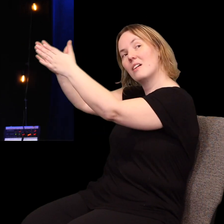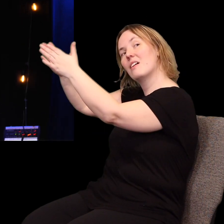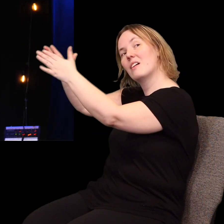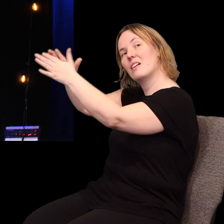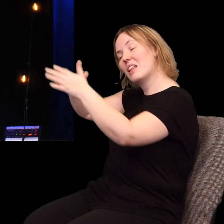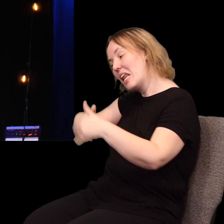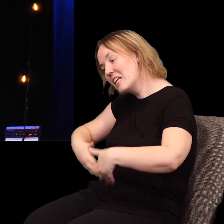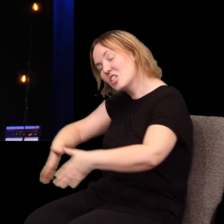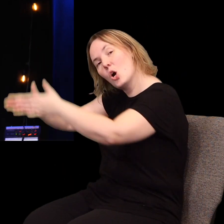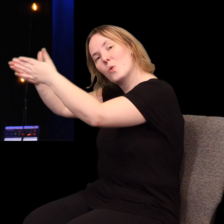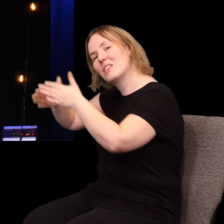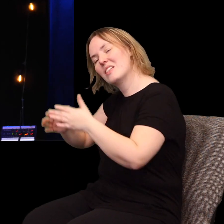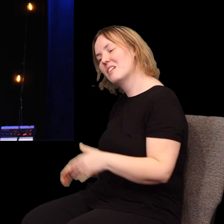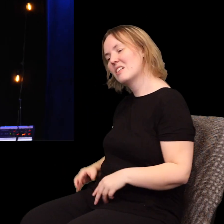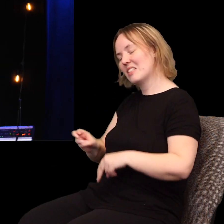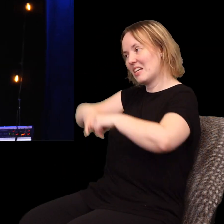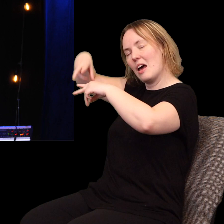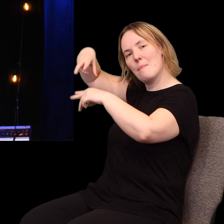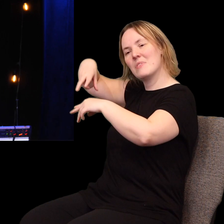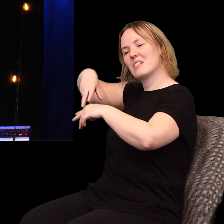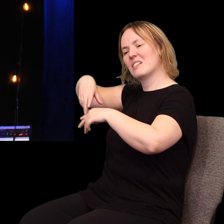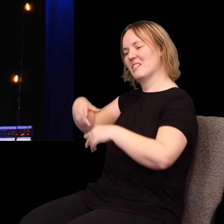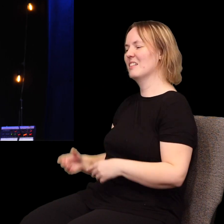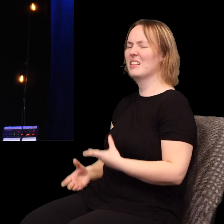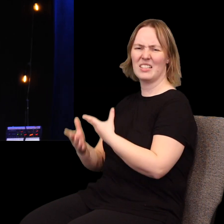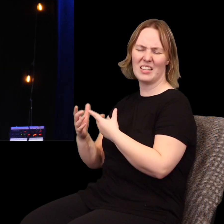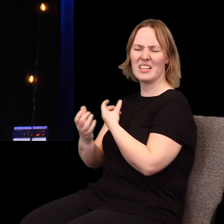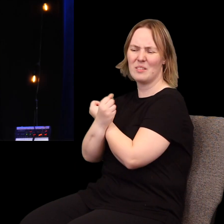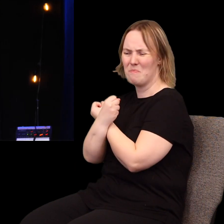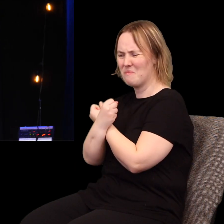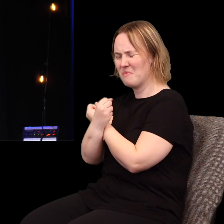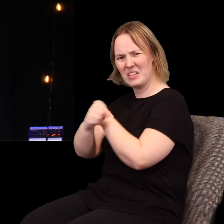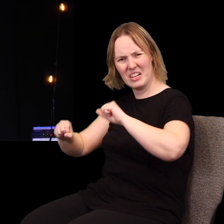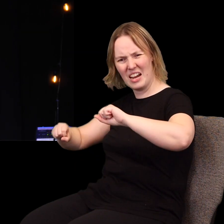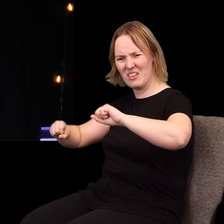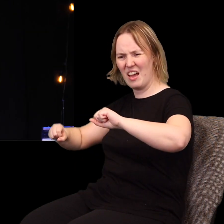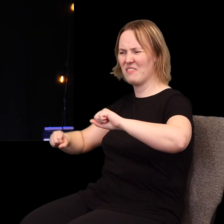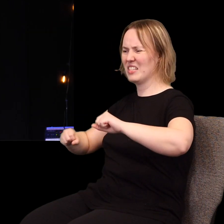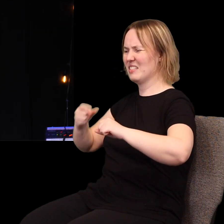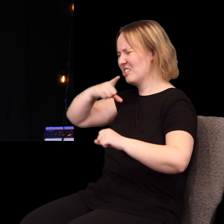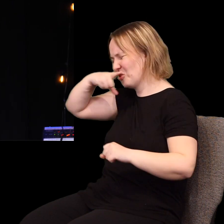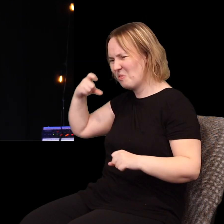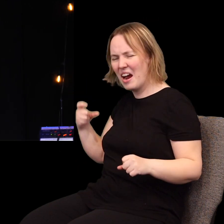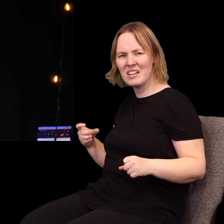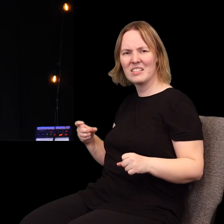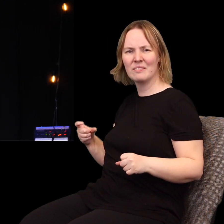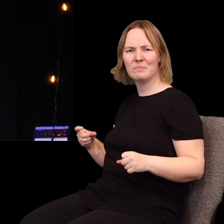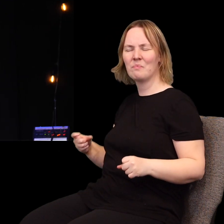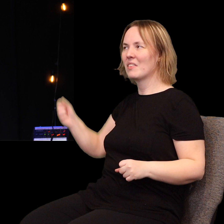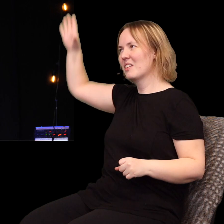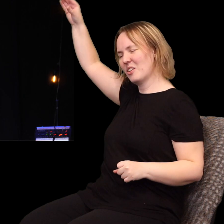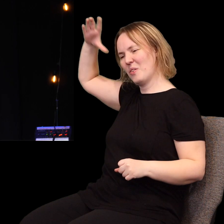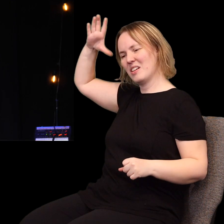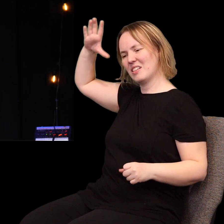way. Hey, come on, let's go. Let's get up. Let's break out of this dryness. Let's move forward. The grace of God is the power he